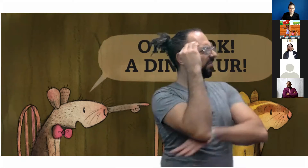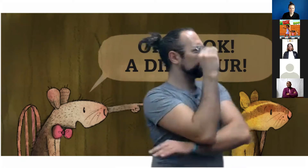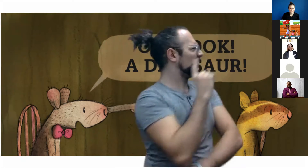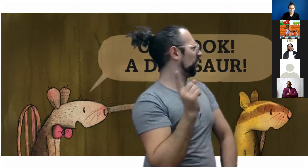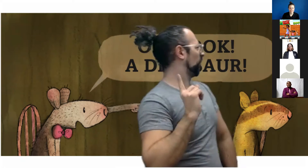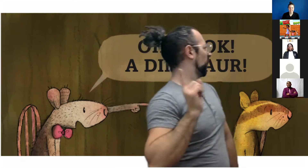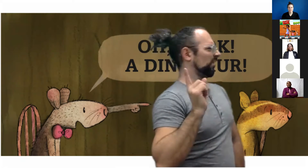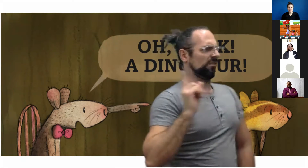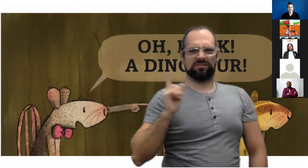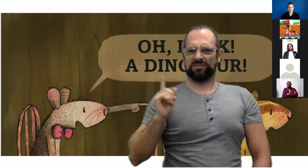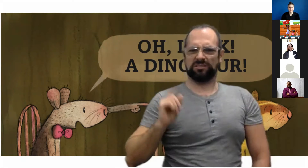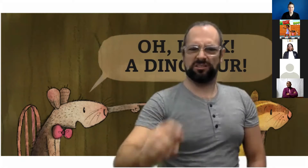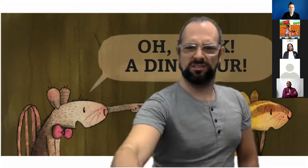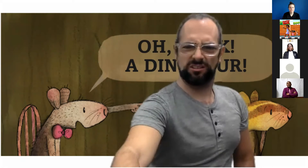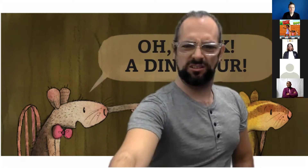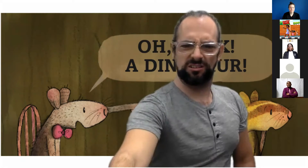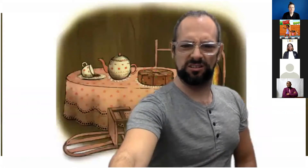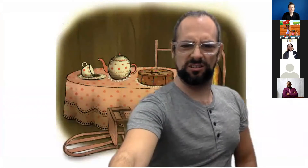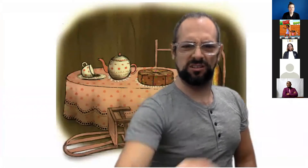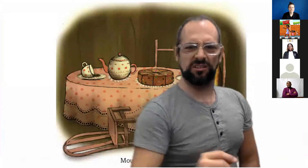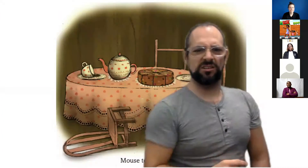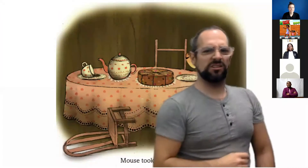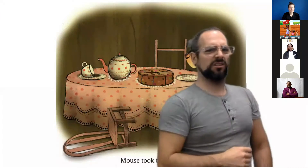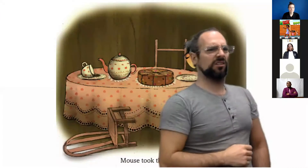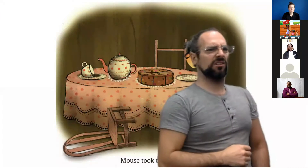I don't see anything over there.